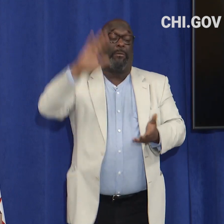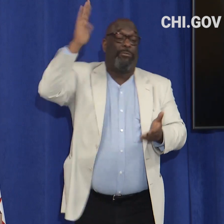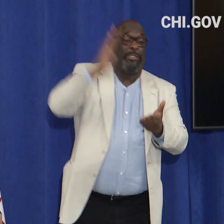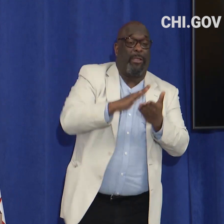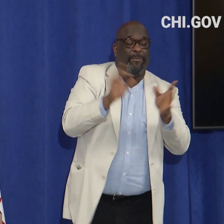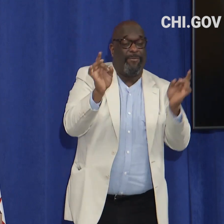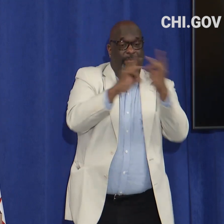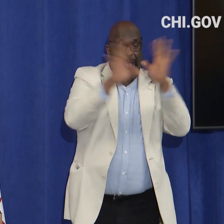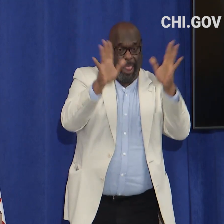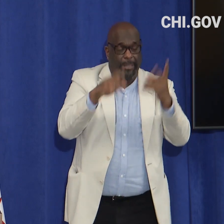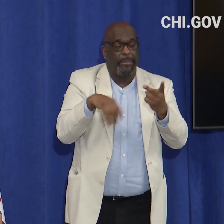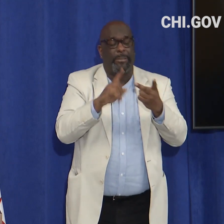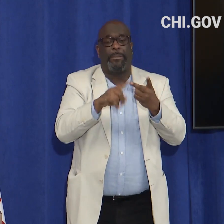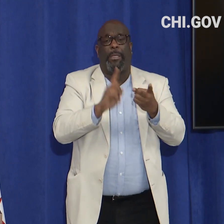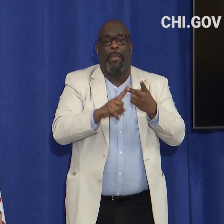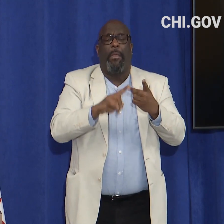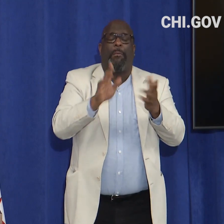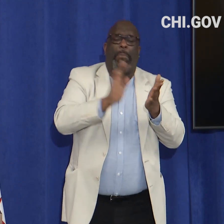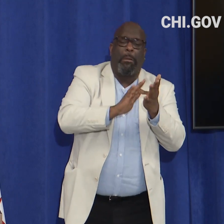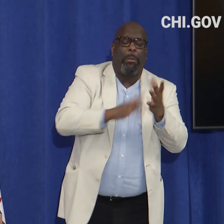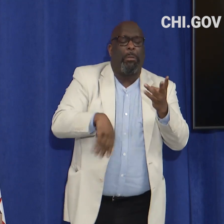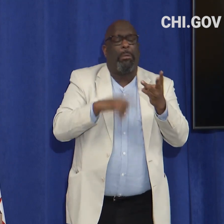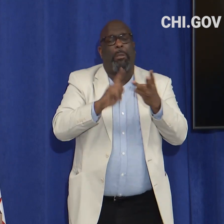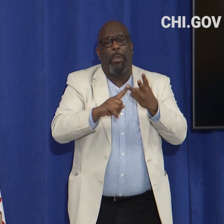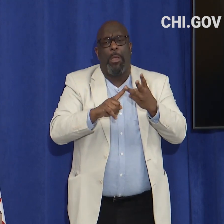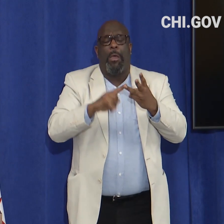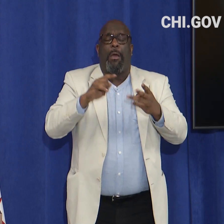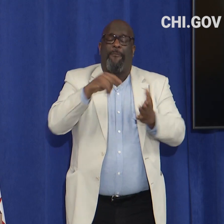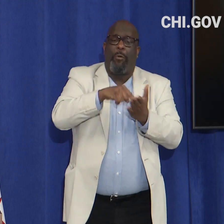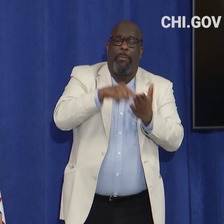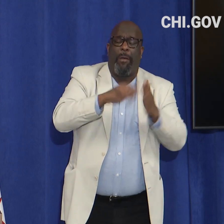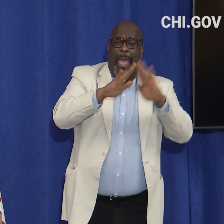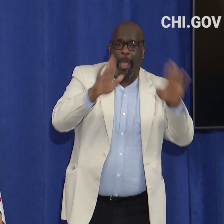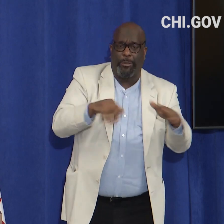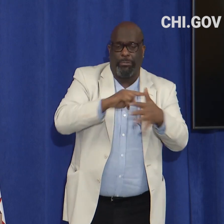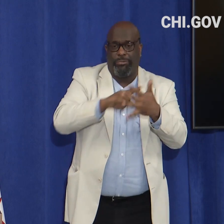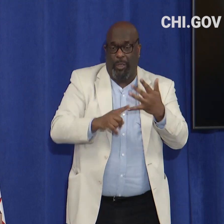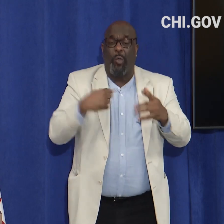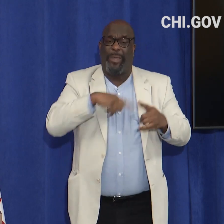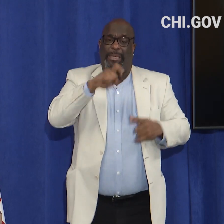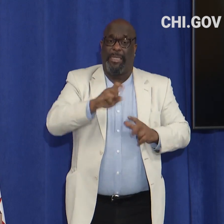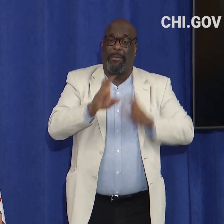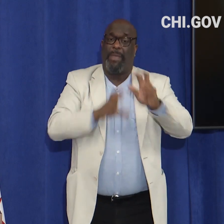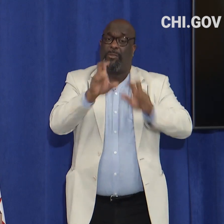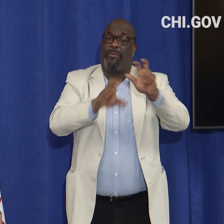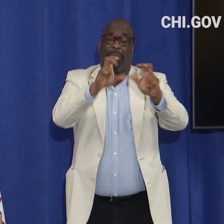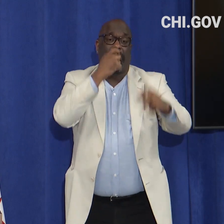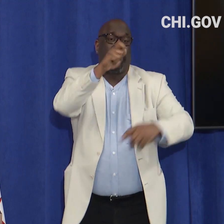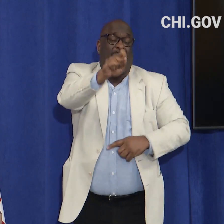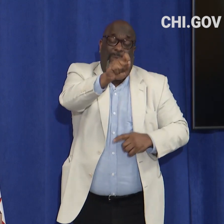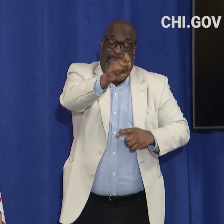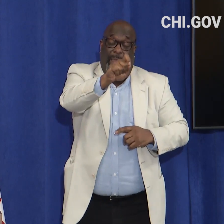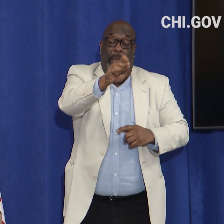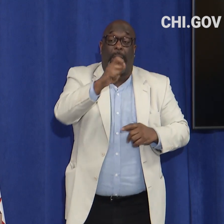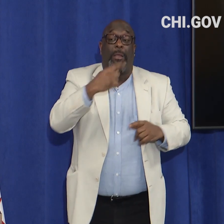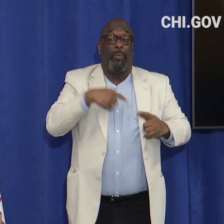mental health, in affordable housing, in workforce development, we need to make those investments, period. And we've committed to that, even in